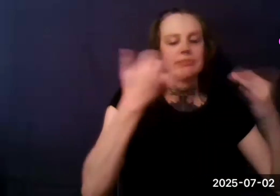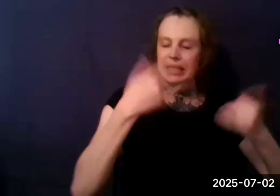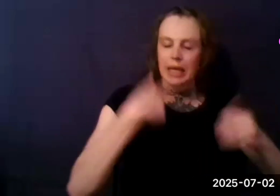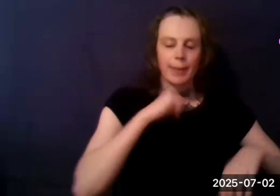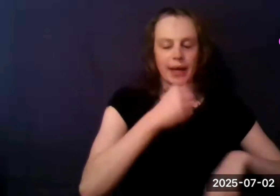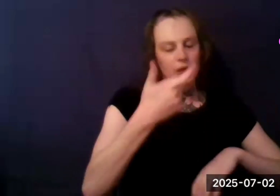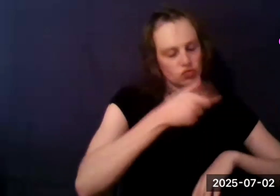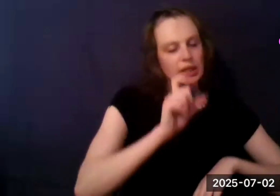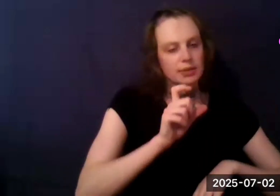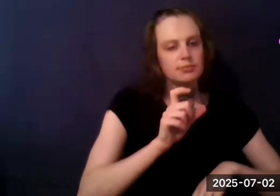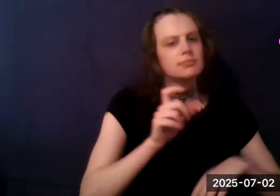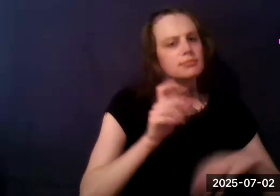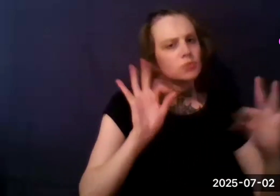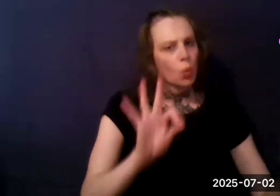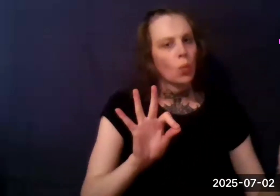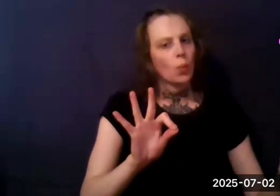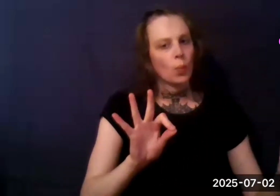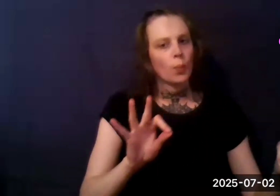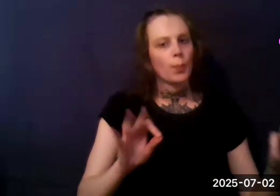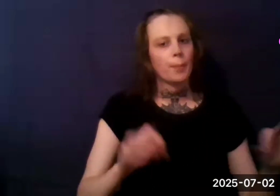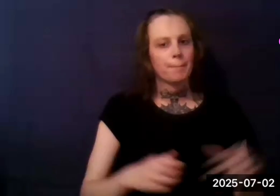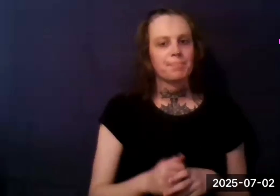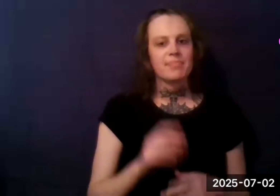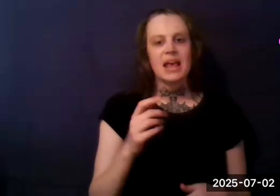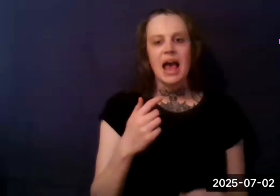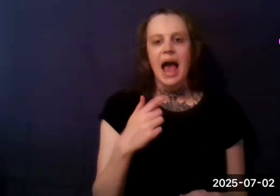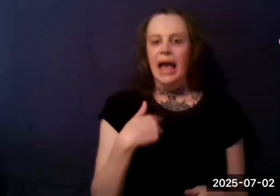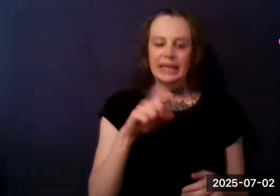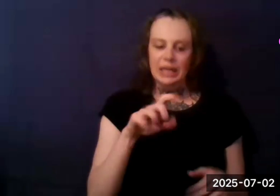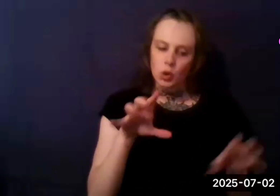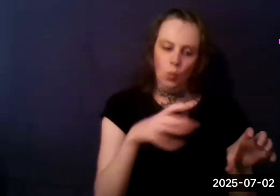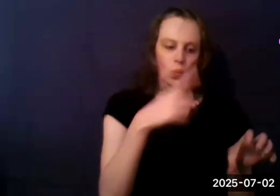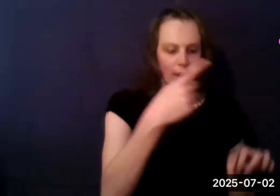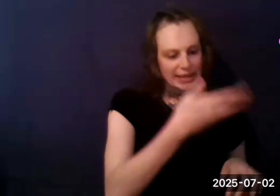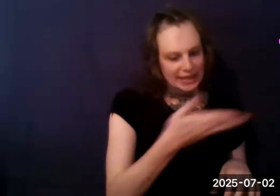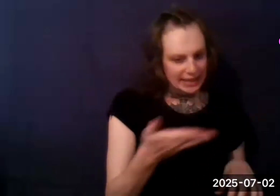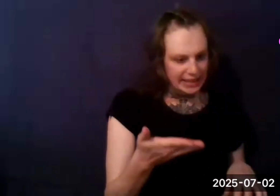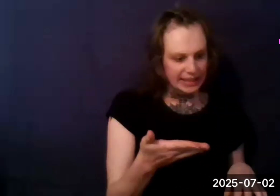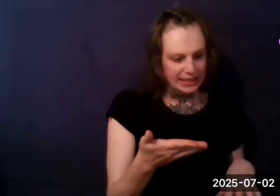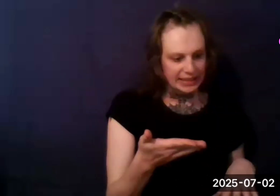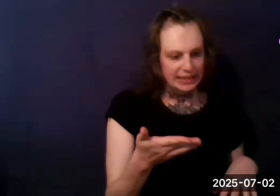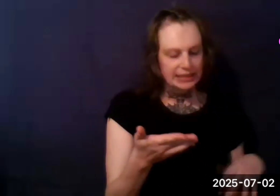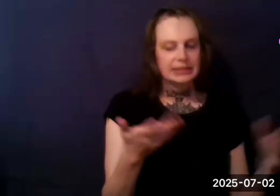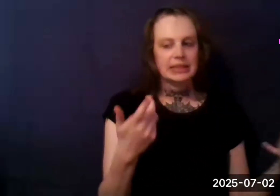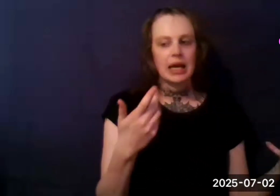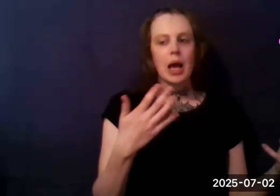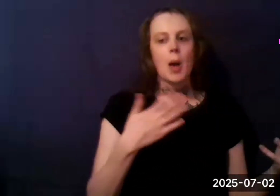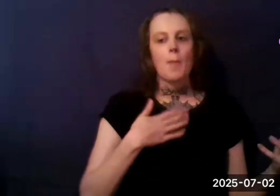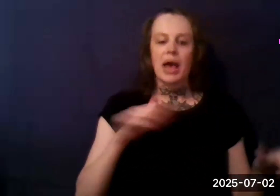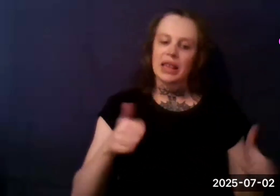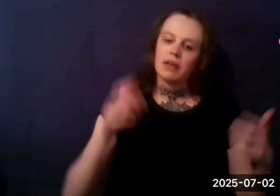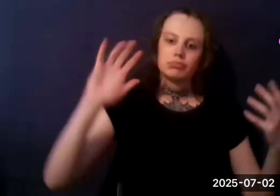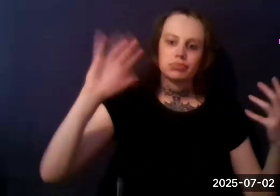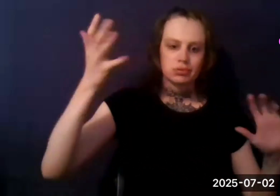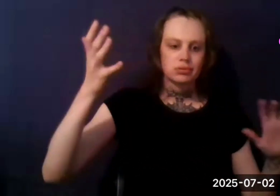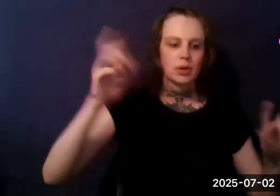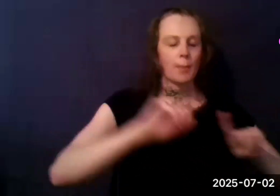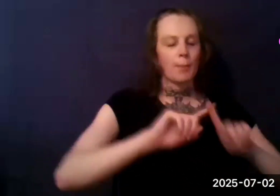my God, like this is the one thing I need to do, even though my life is falling down around me and like I know there's a better way.